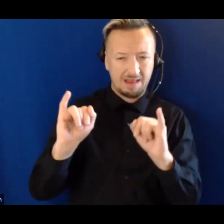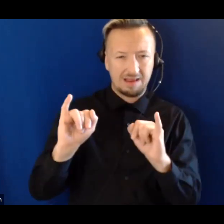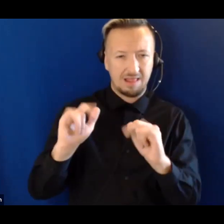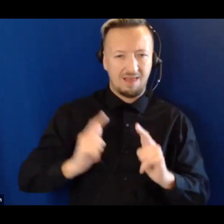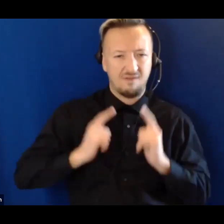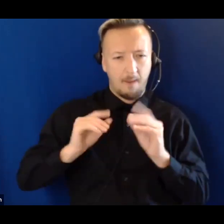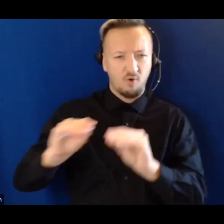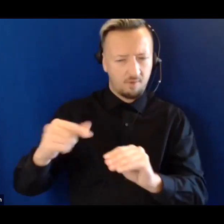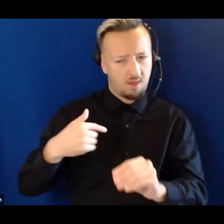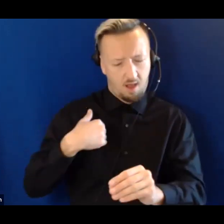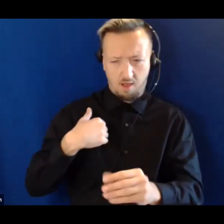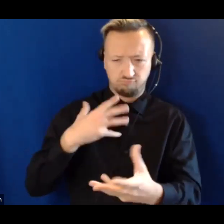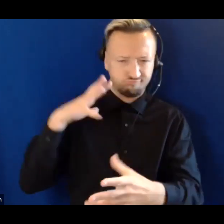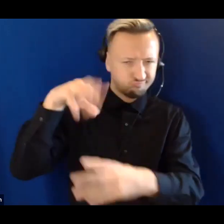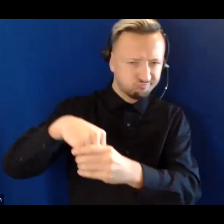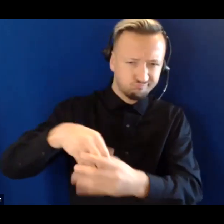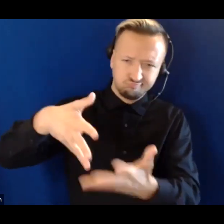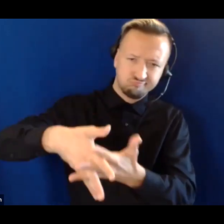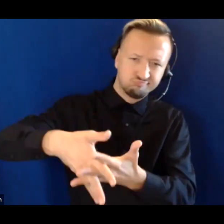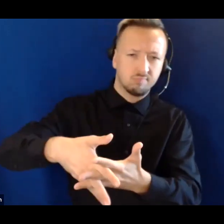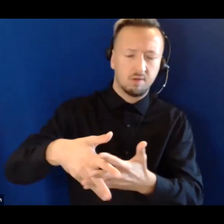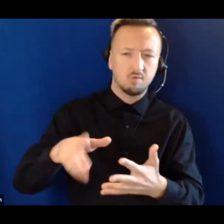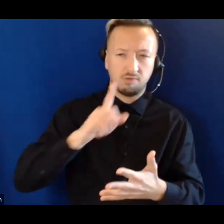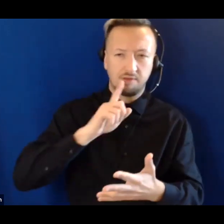is a home base to me, and how I was introduced to